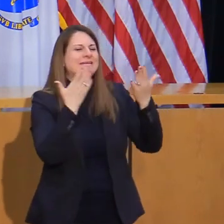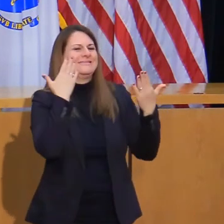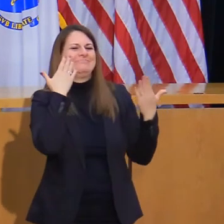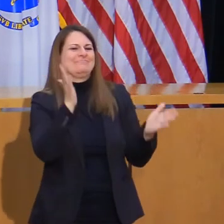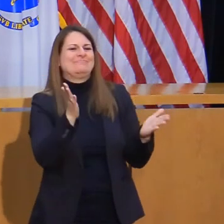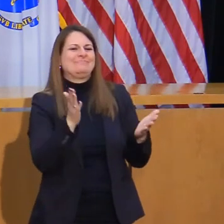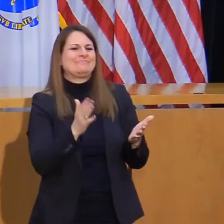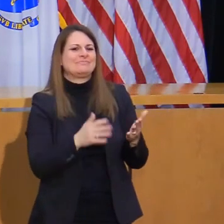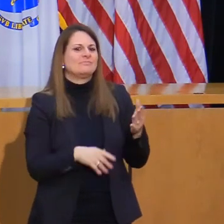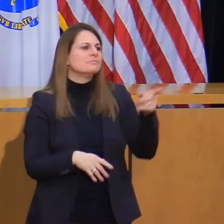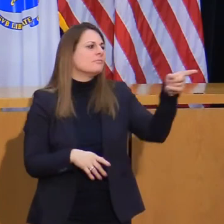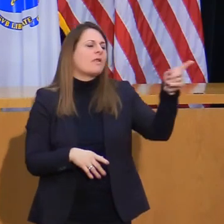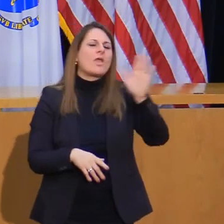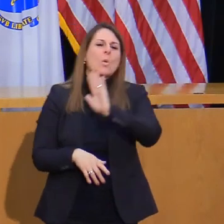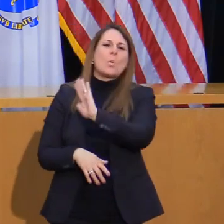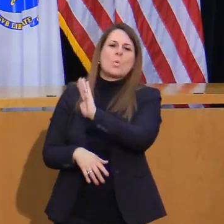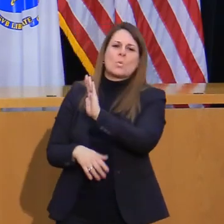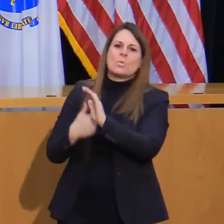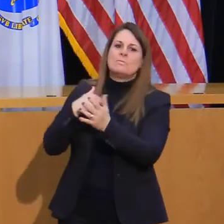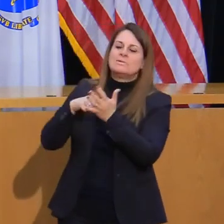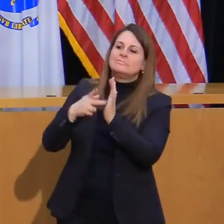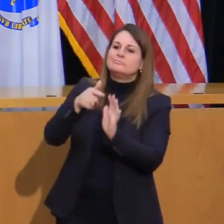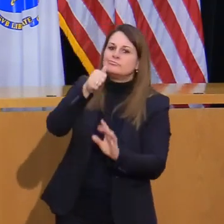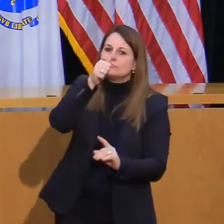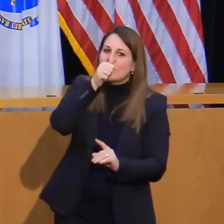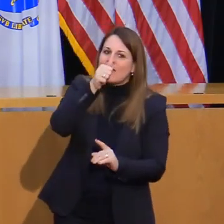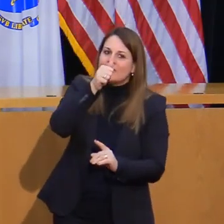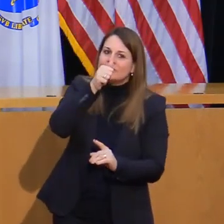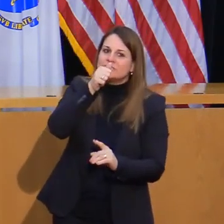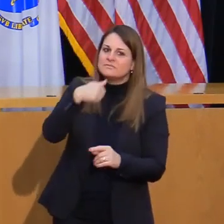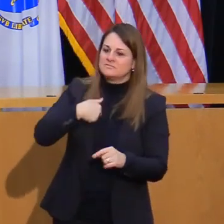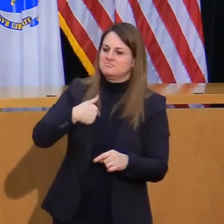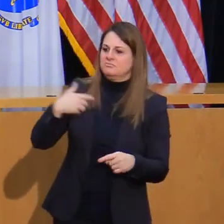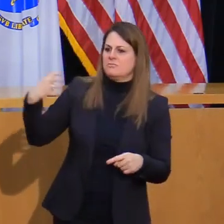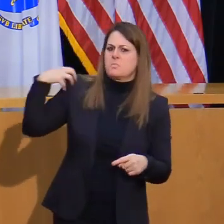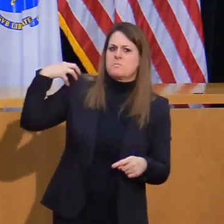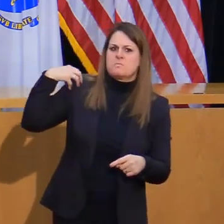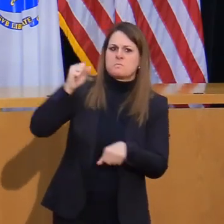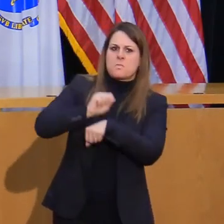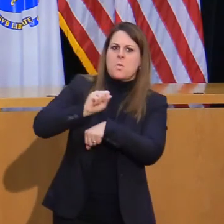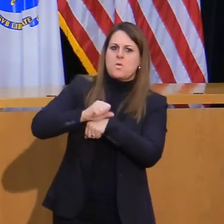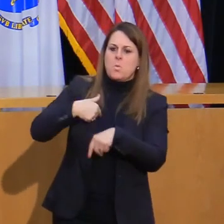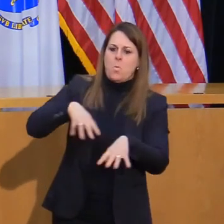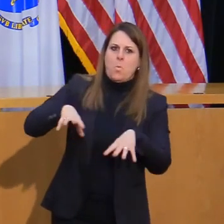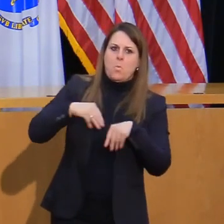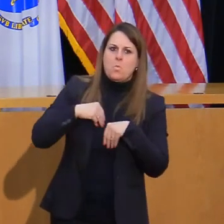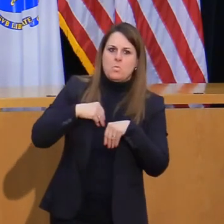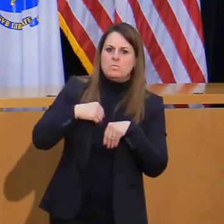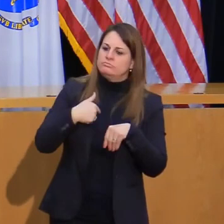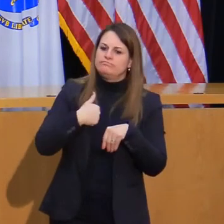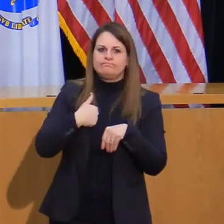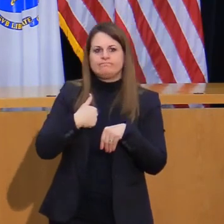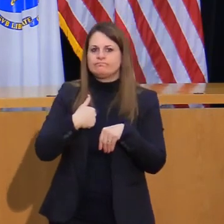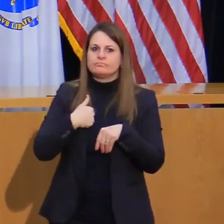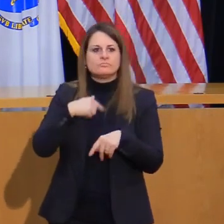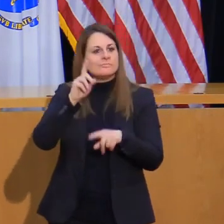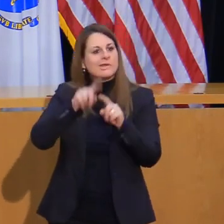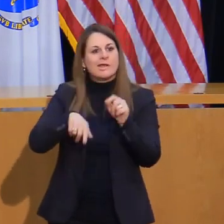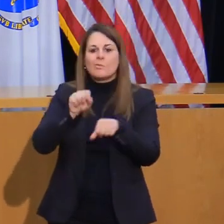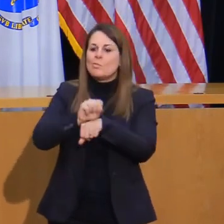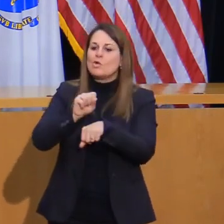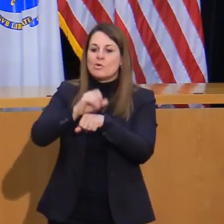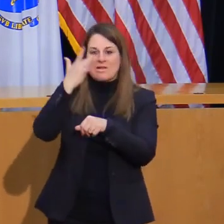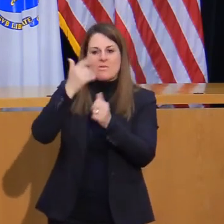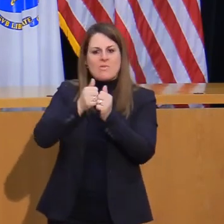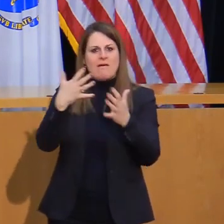having discussions about, their employees? I don't know if that's a similar type thing, that they might require employees to